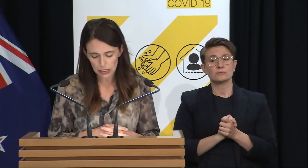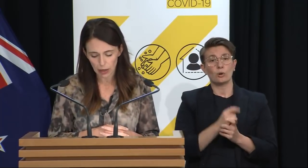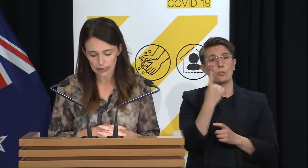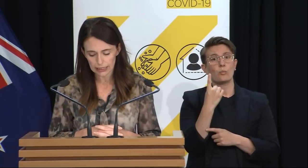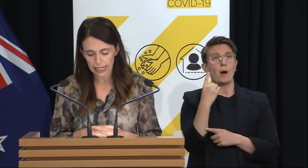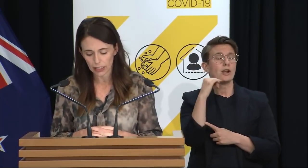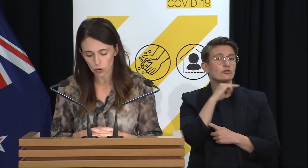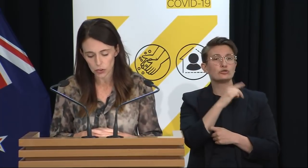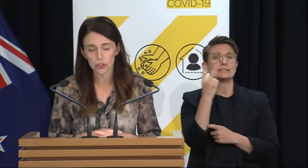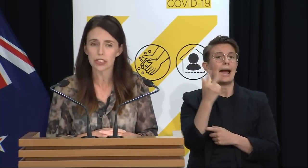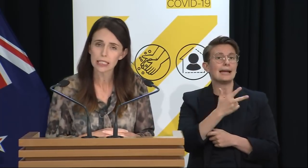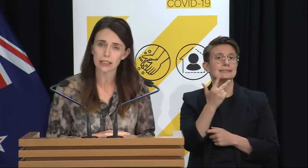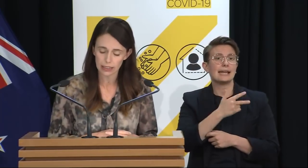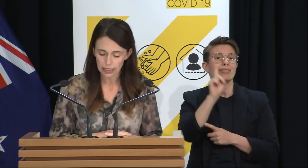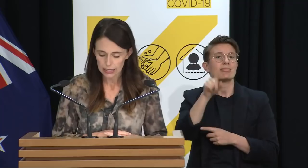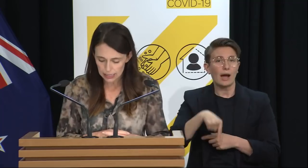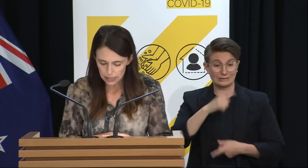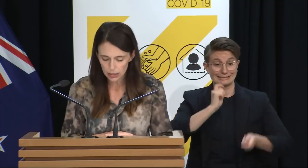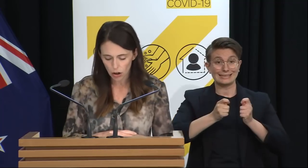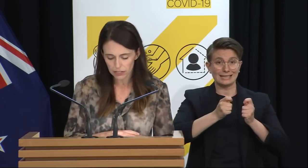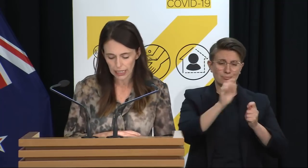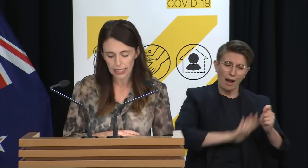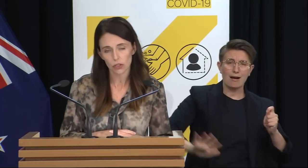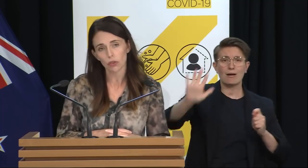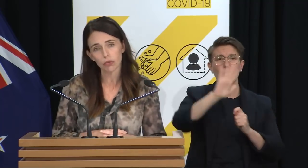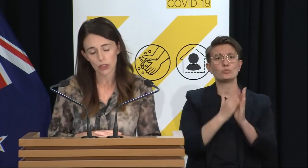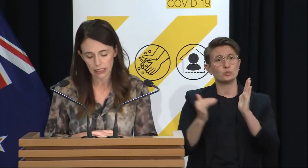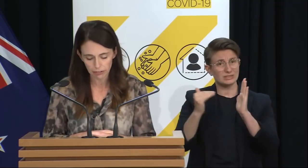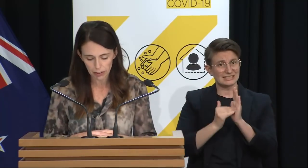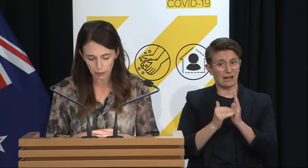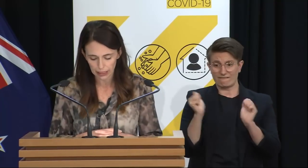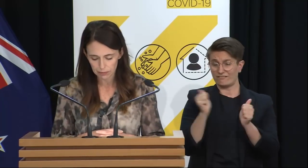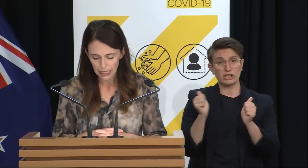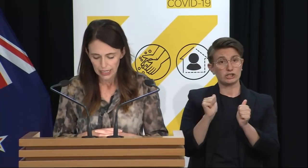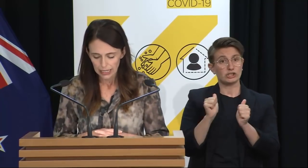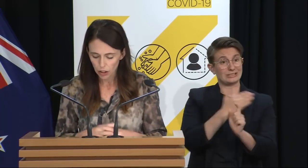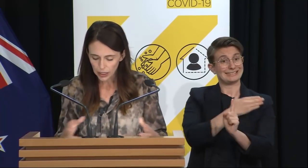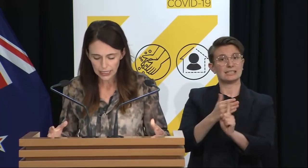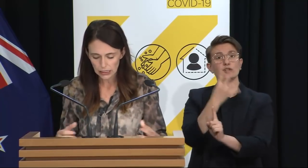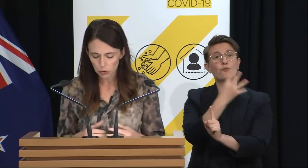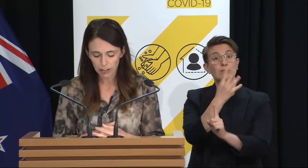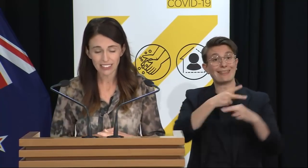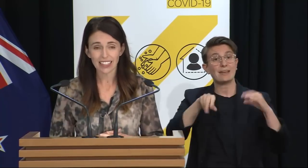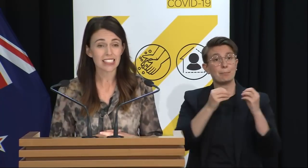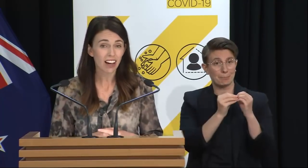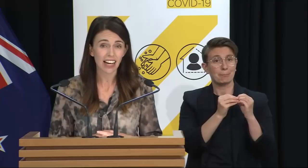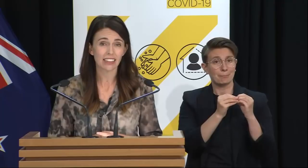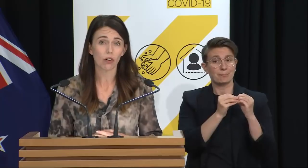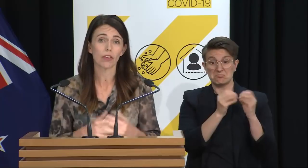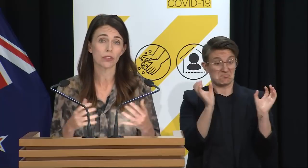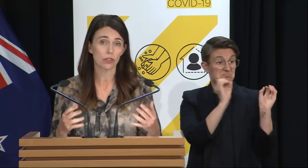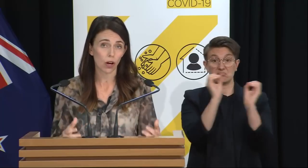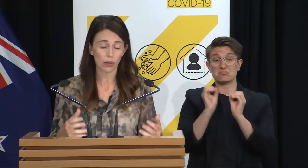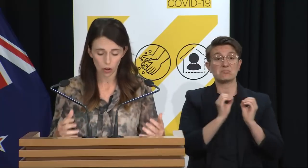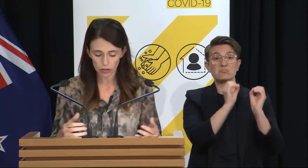118,000 tests were undertaken across New Zealand since the COVID case on the 14th of February, and no cases were found outside